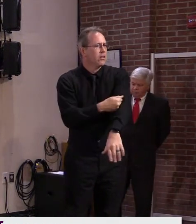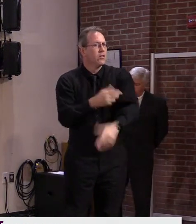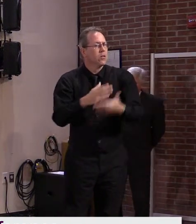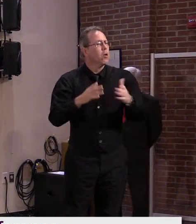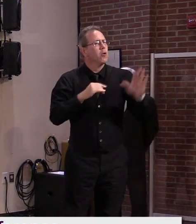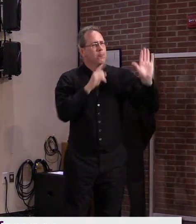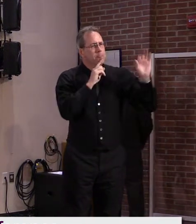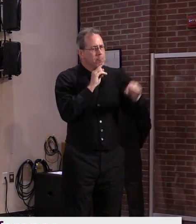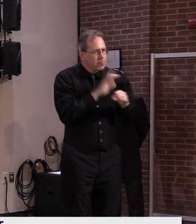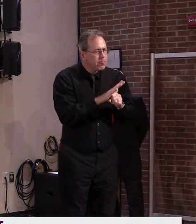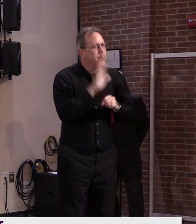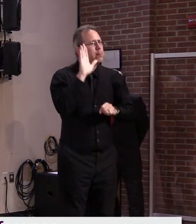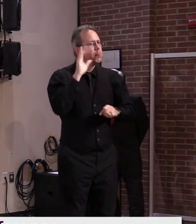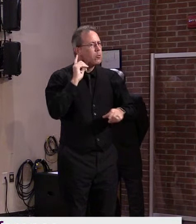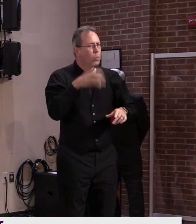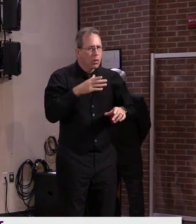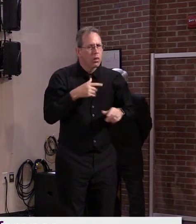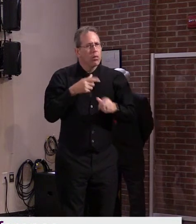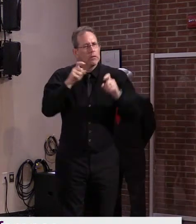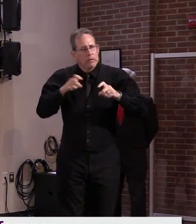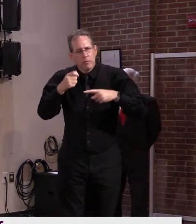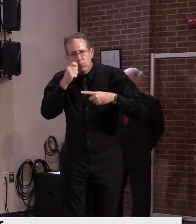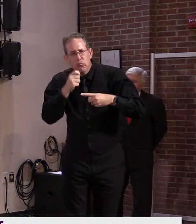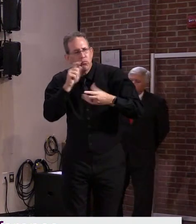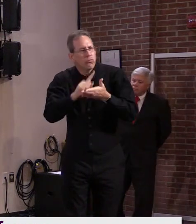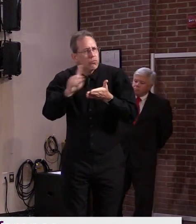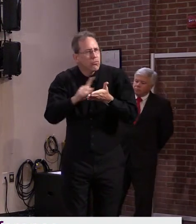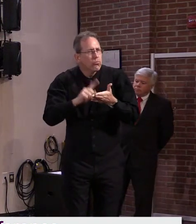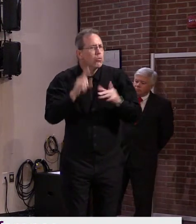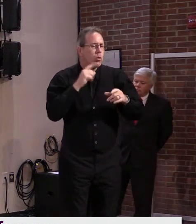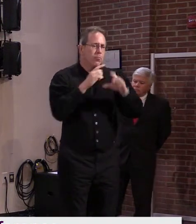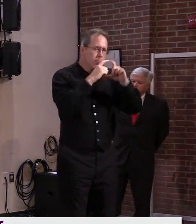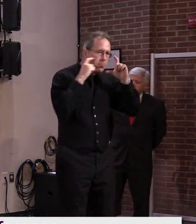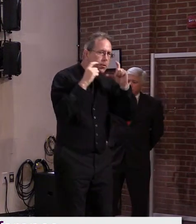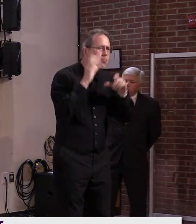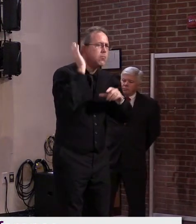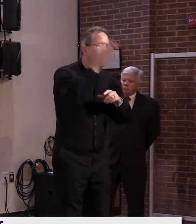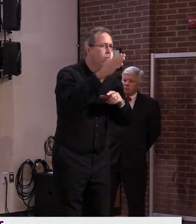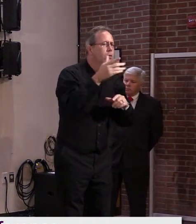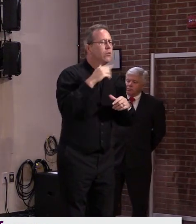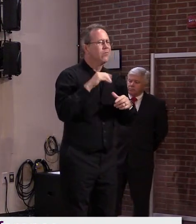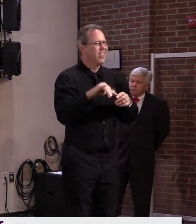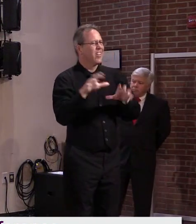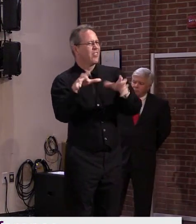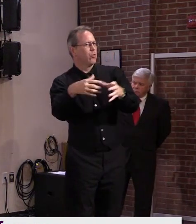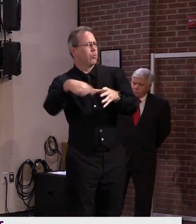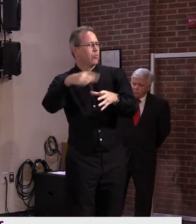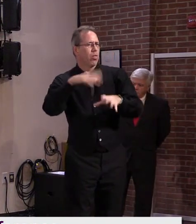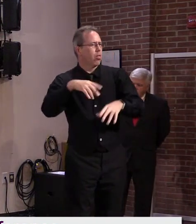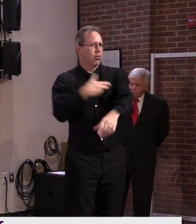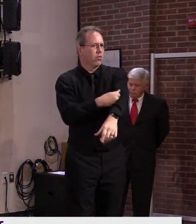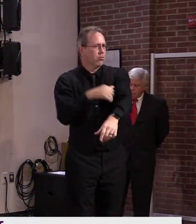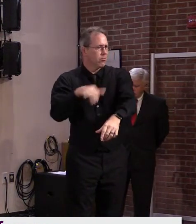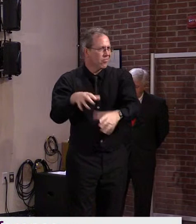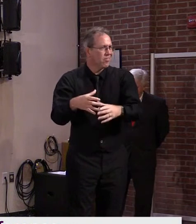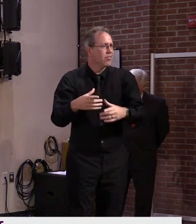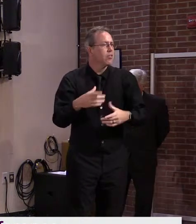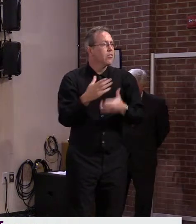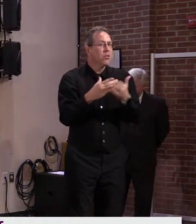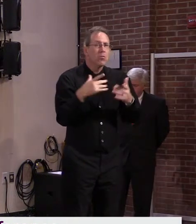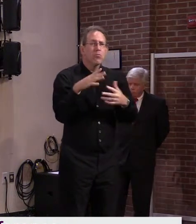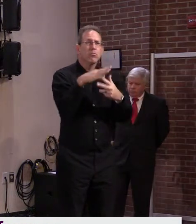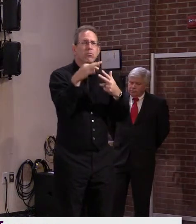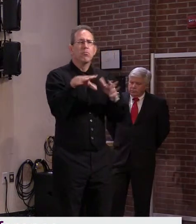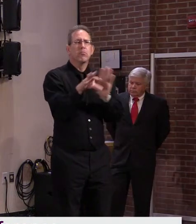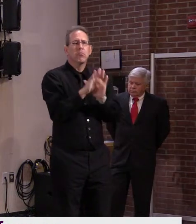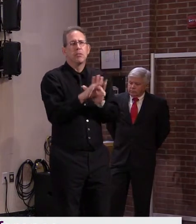being vaccinated. And those employees have the option of masking and testing, or there is negotiated discipline if